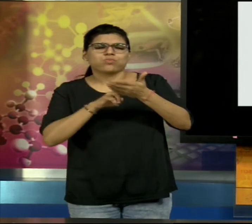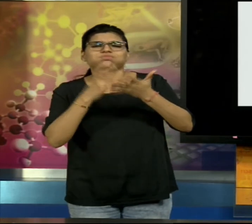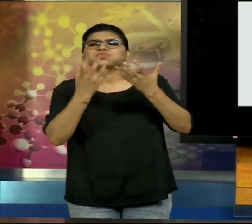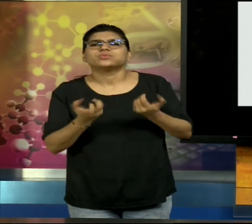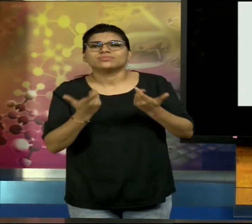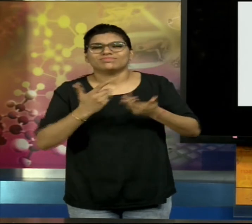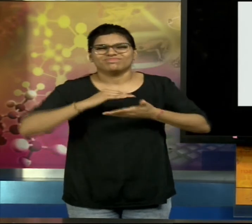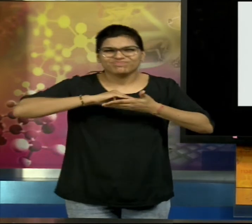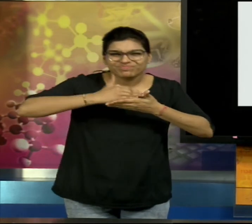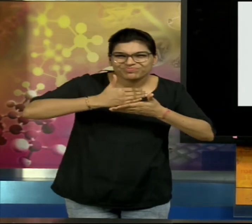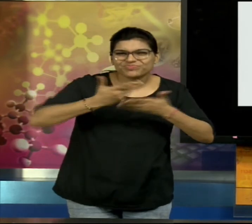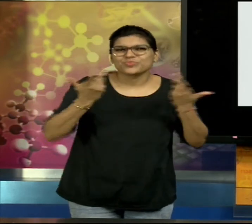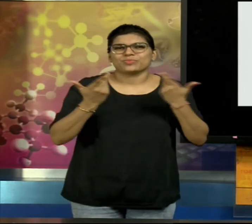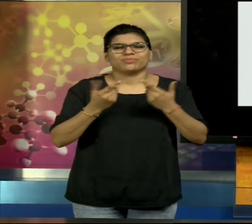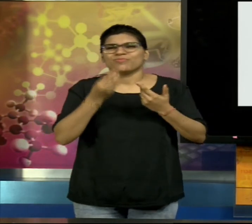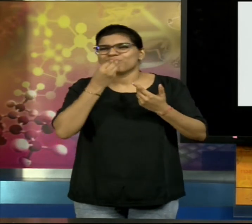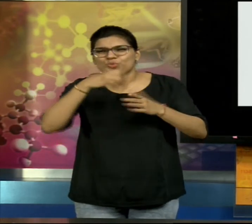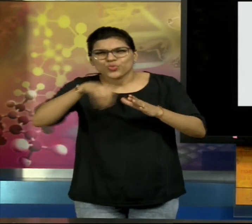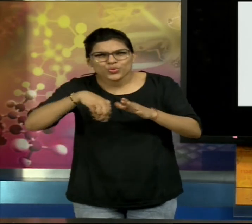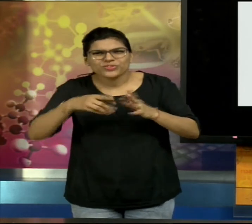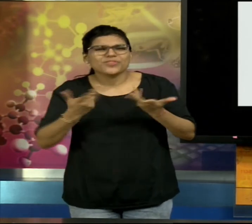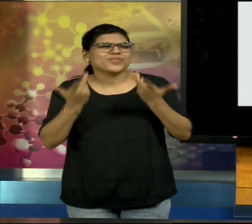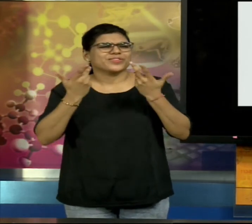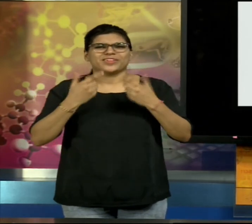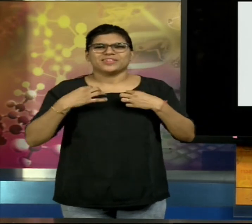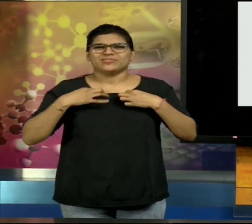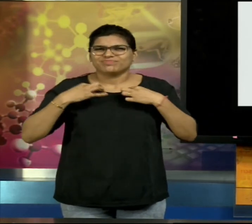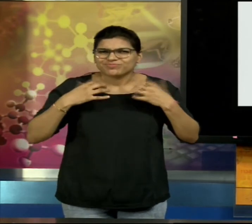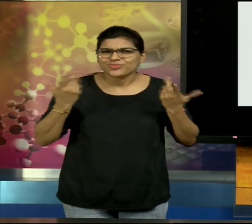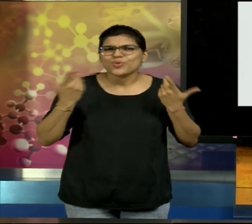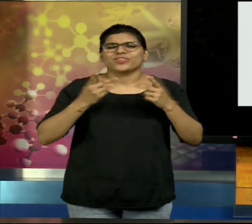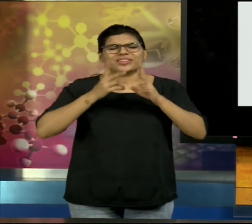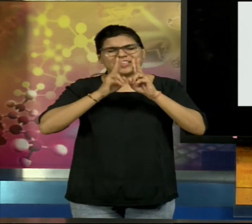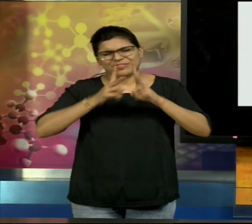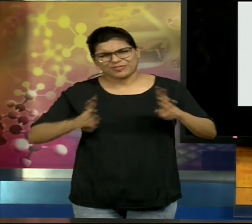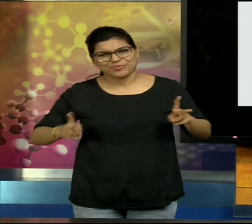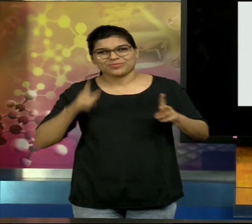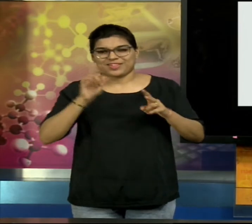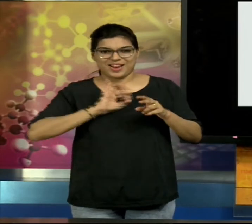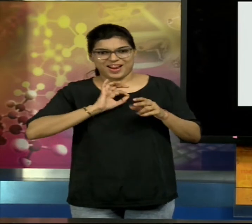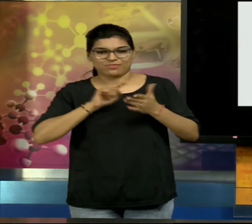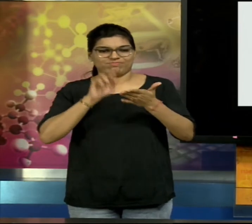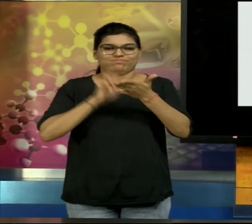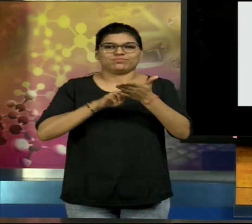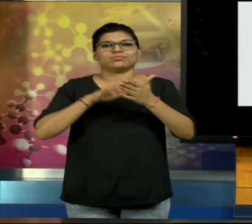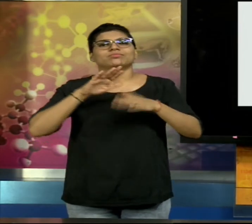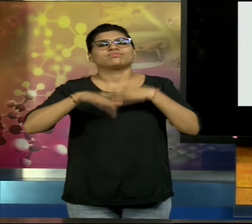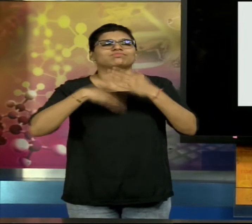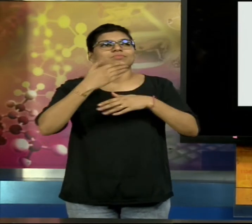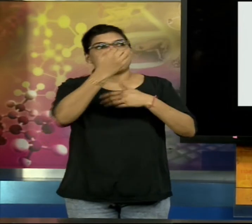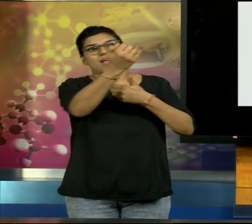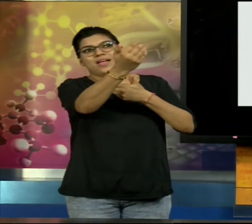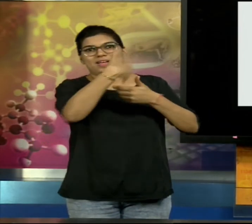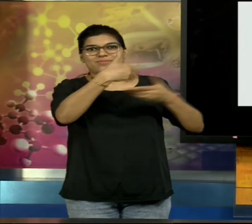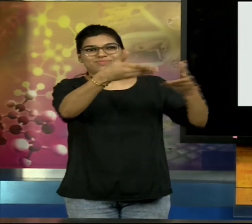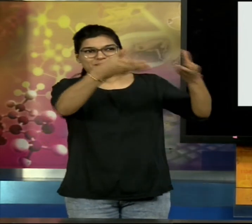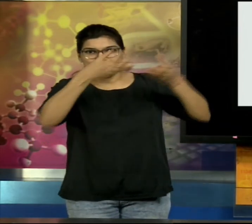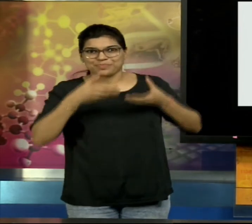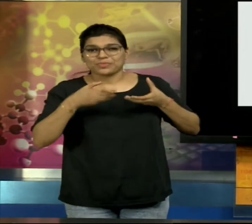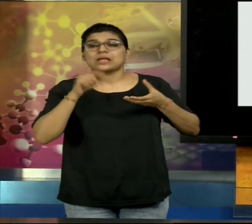This is the online shopping we do on laptop or mobile about different items we like, just by looking at the